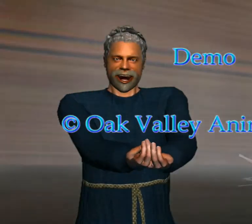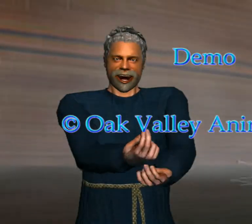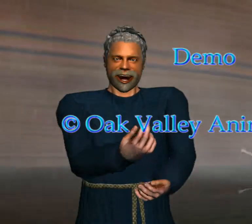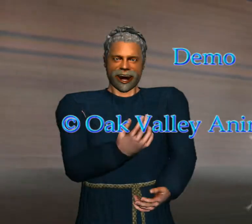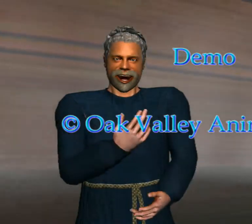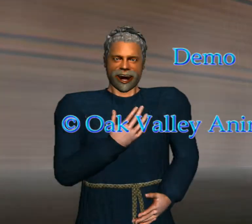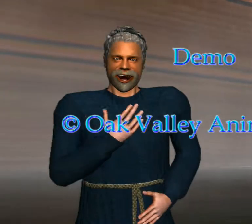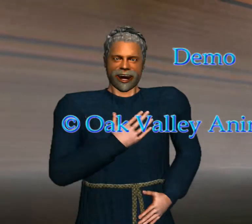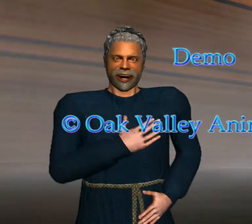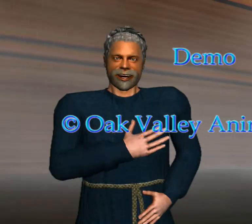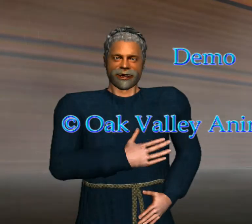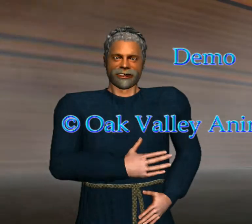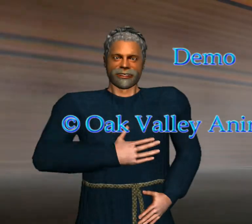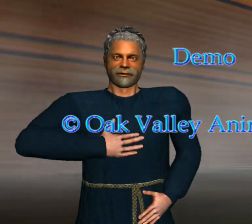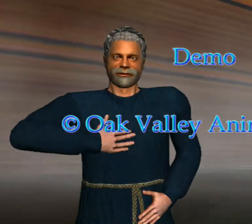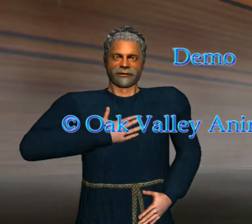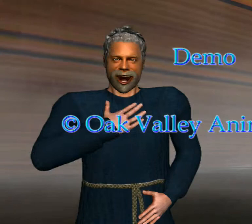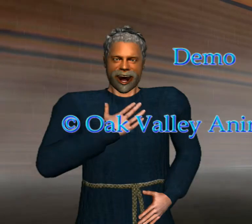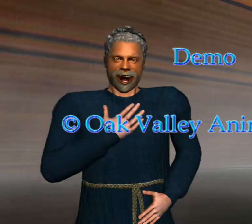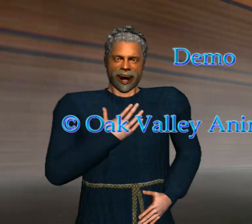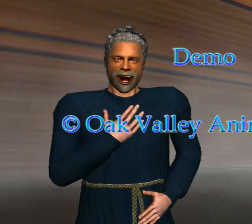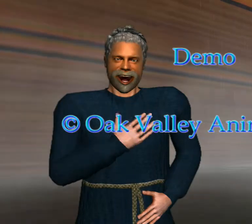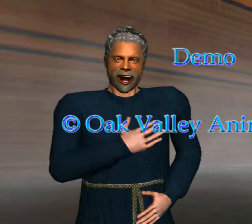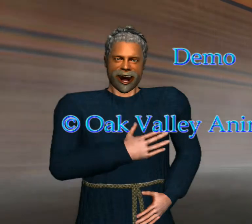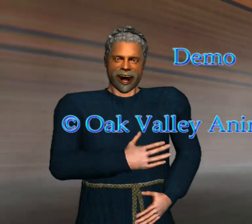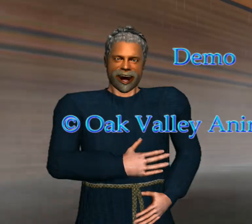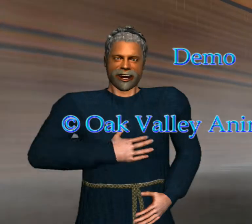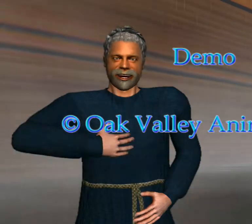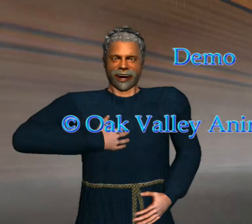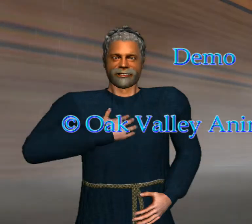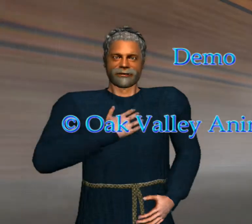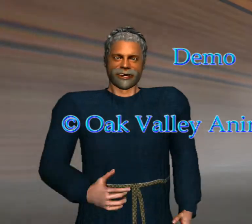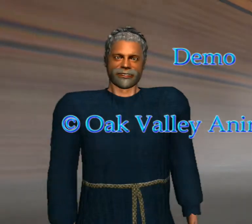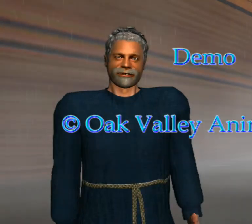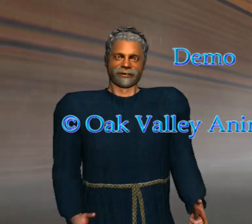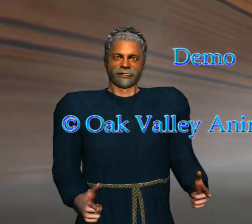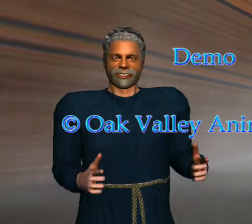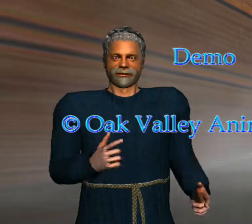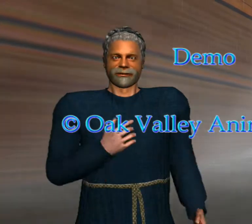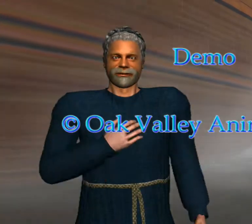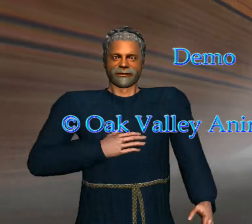Noah. Will you please, please let